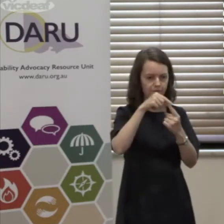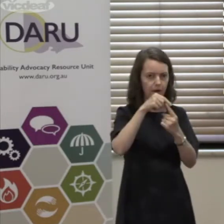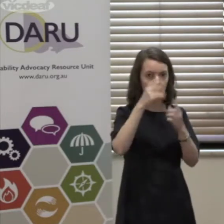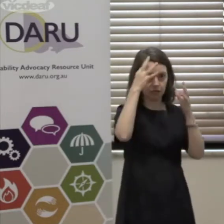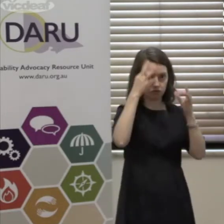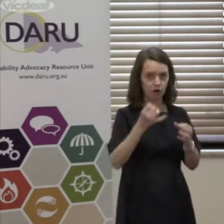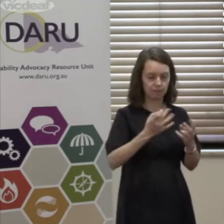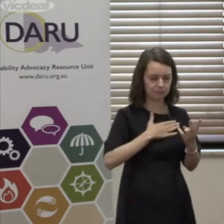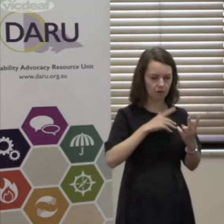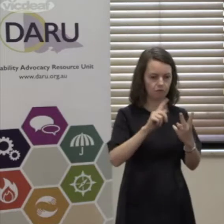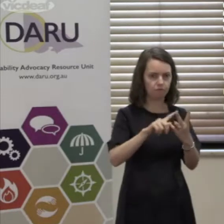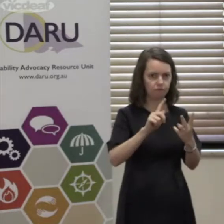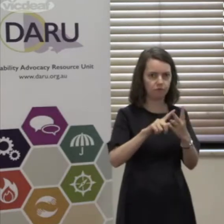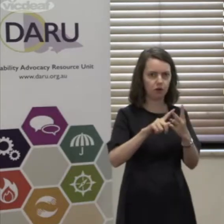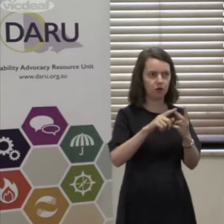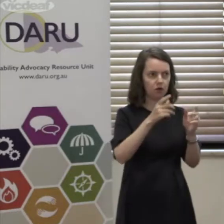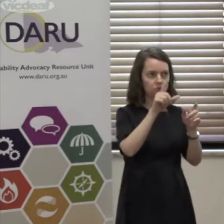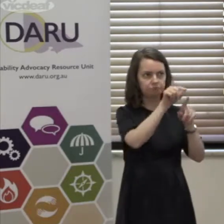portal. But of course,